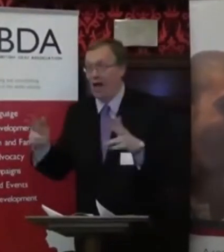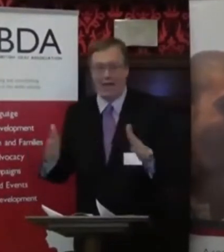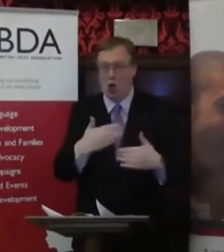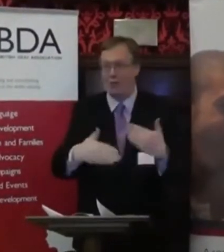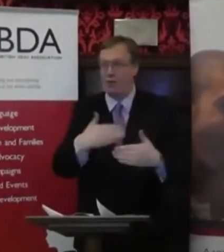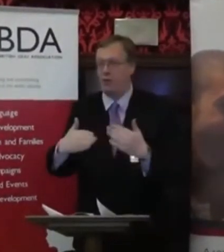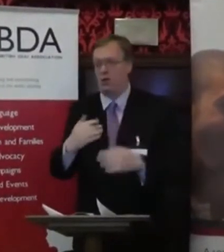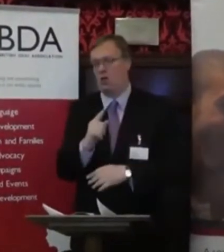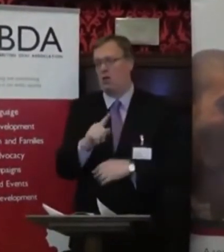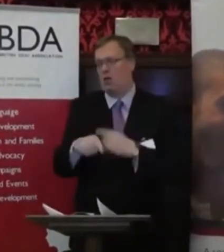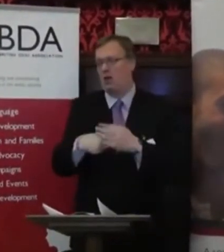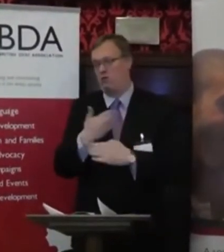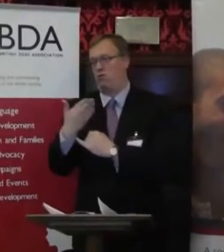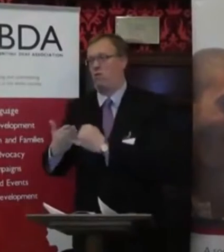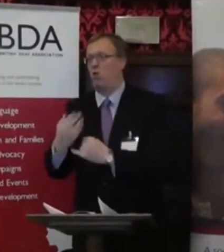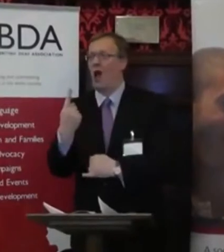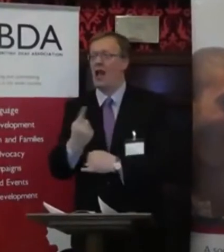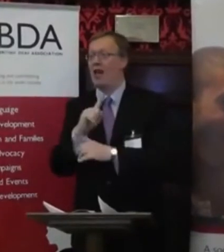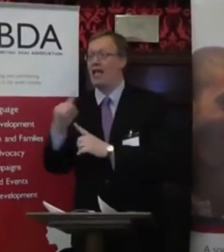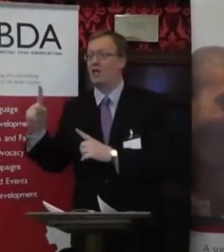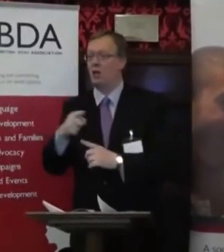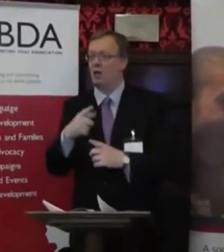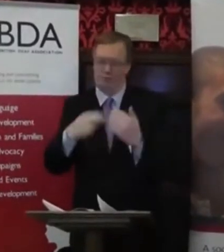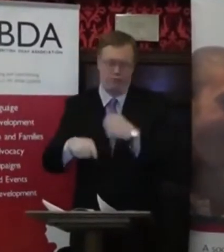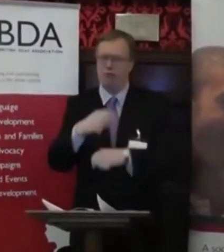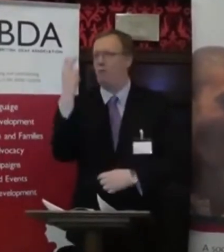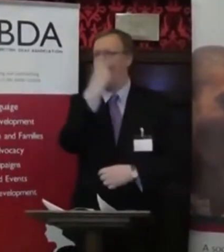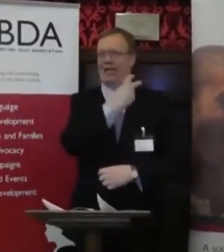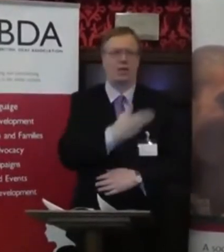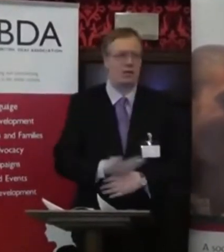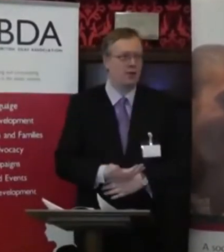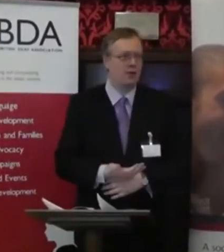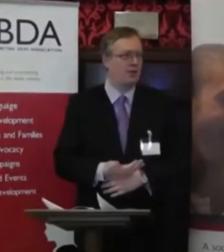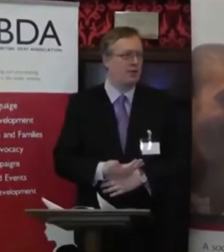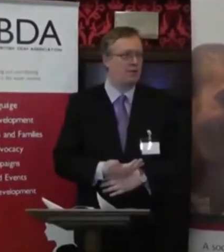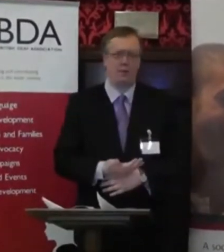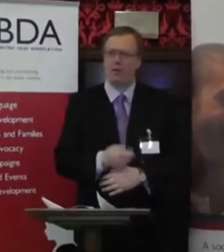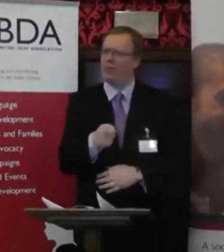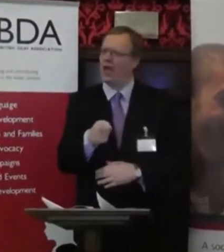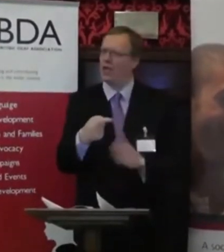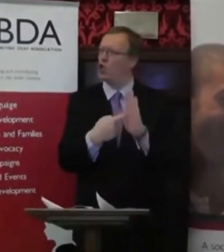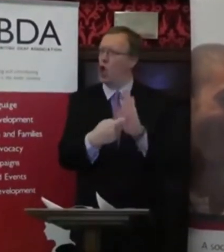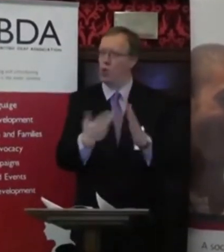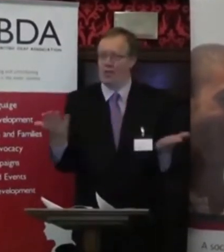couldn't find an interpreter. So after 1 hour, they still couldn't find an interpreter, and he actually went